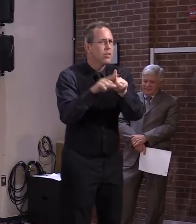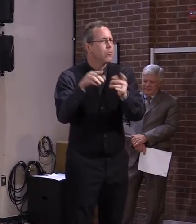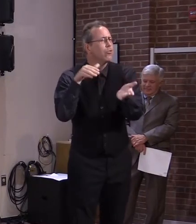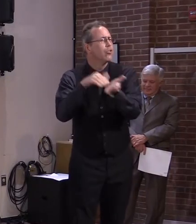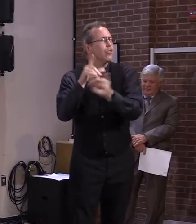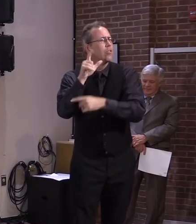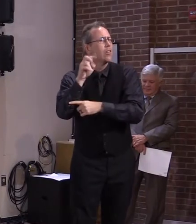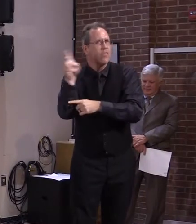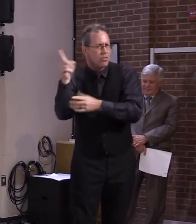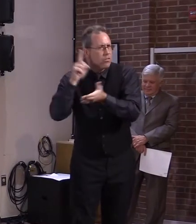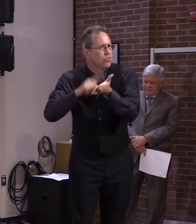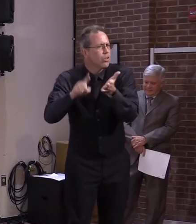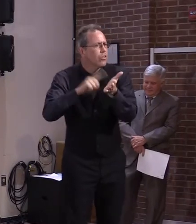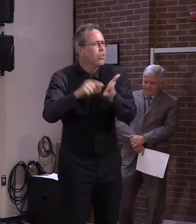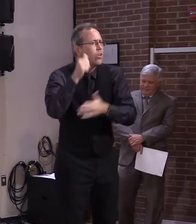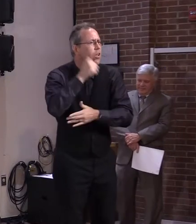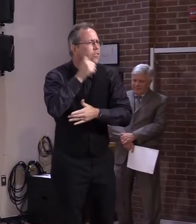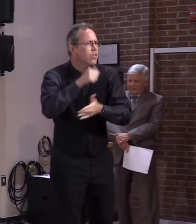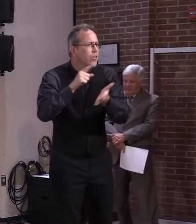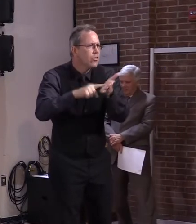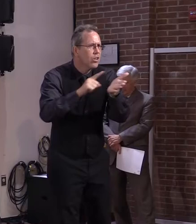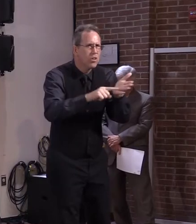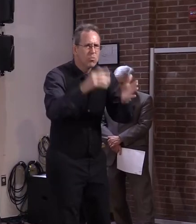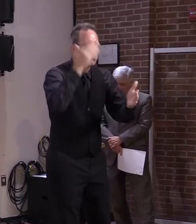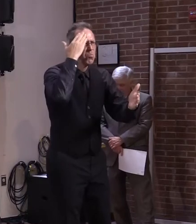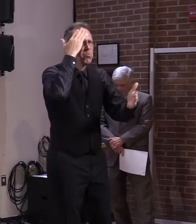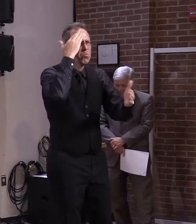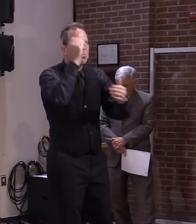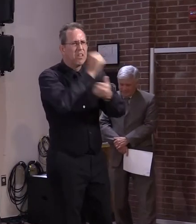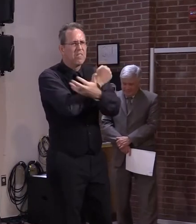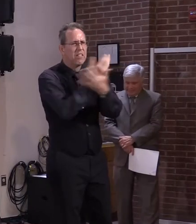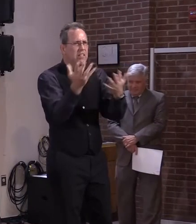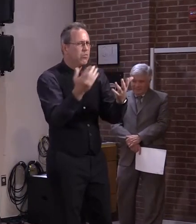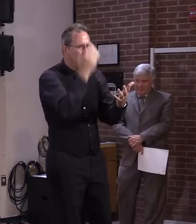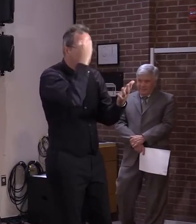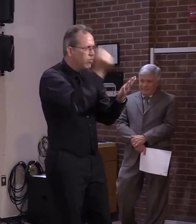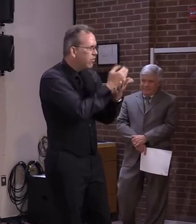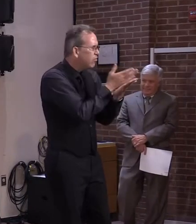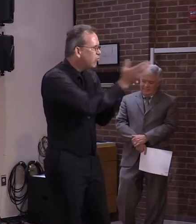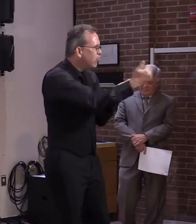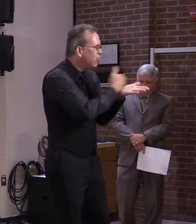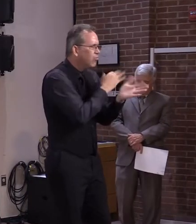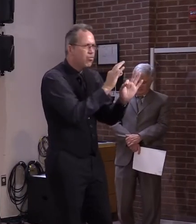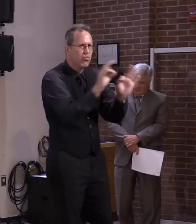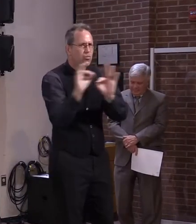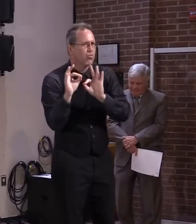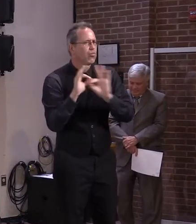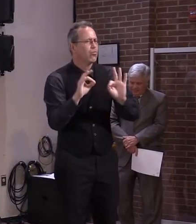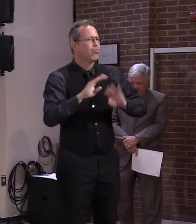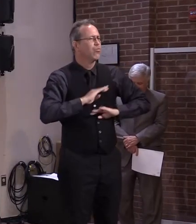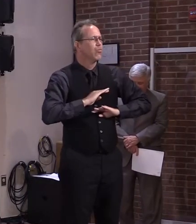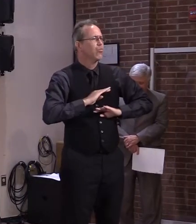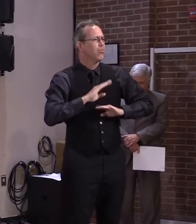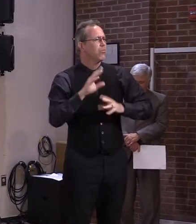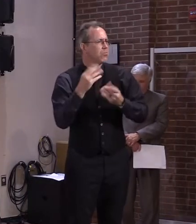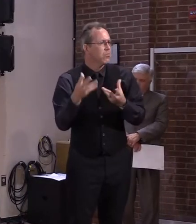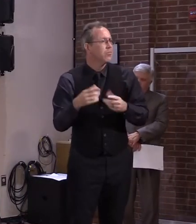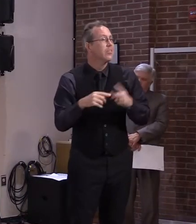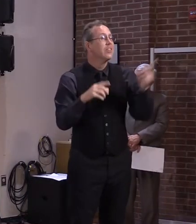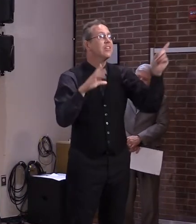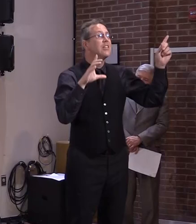on there. Again, with the backing of the CDC and their data compared to our internal